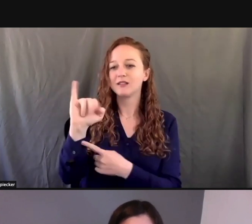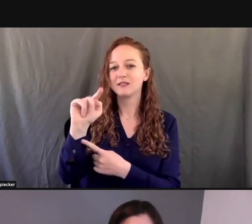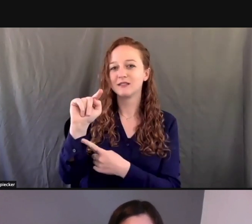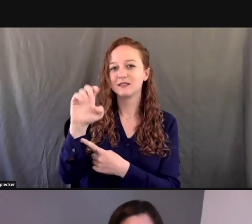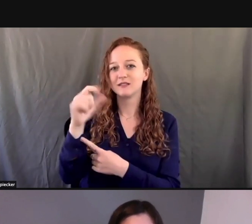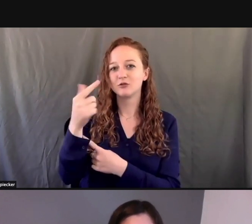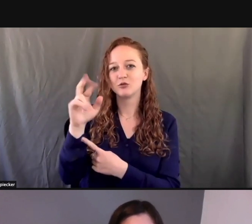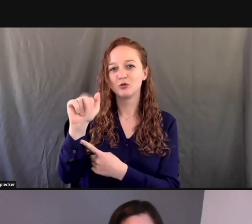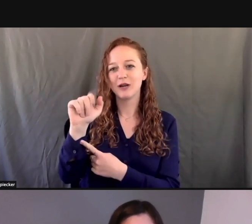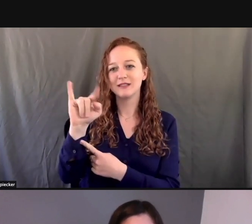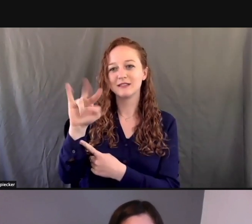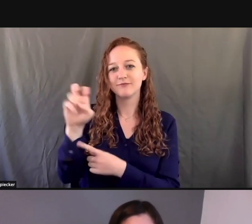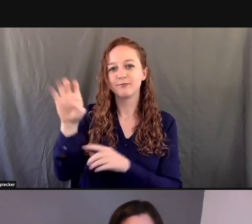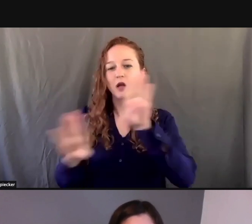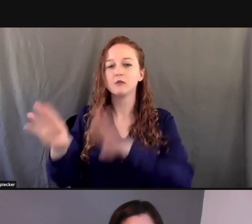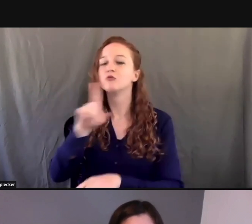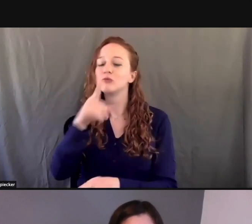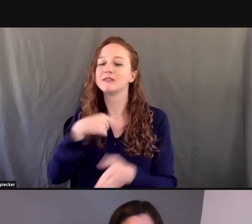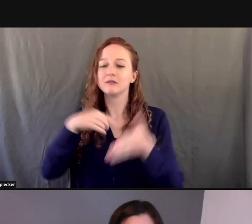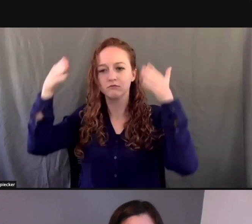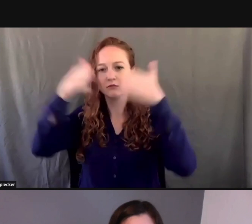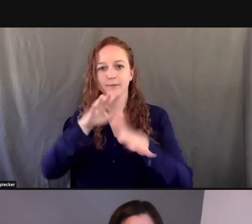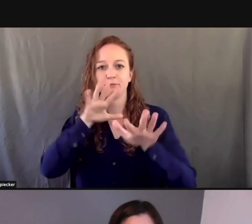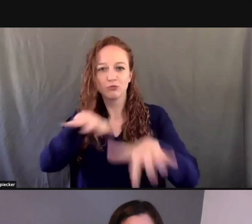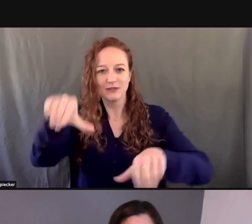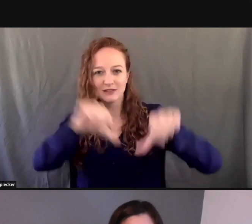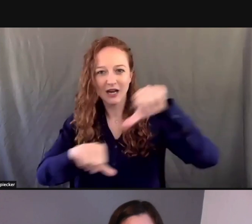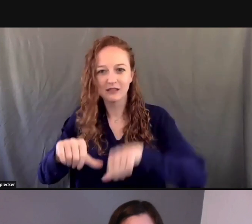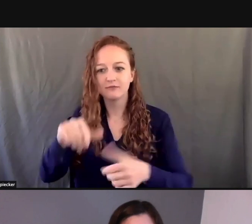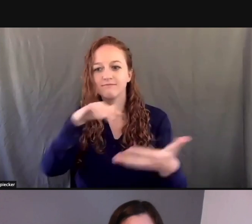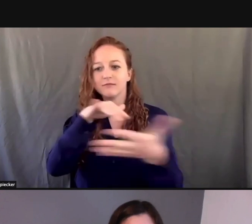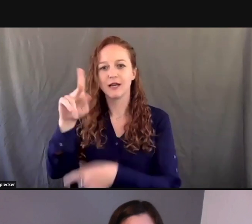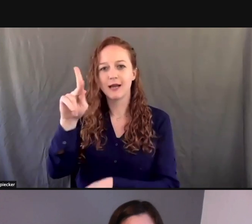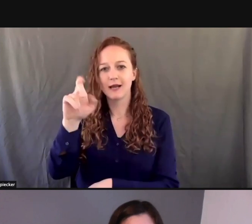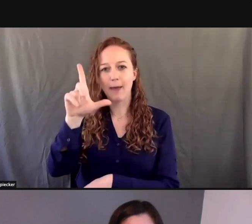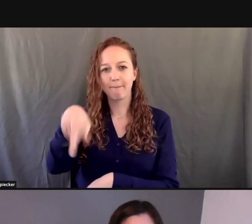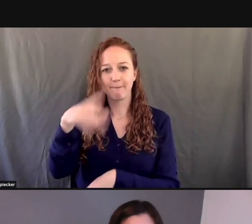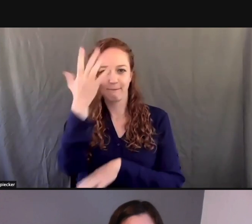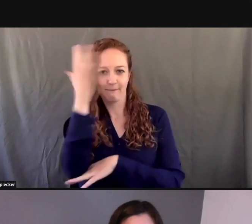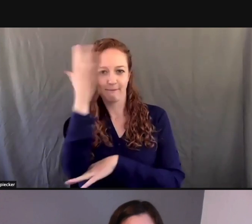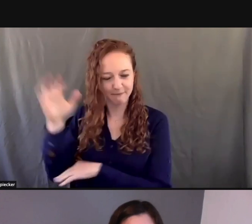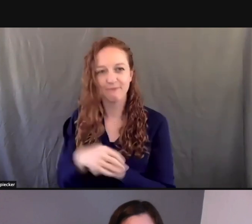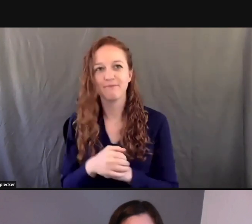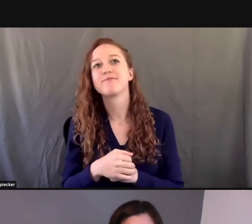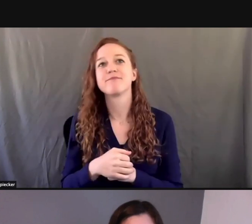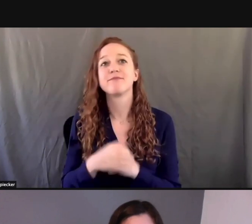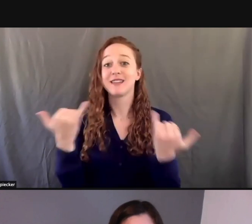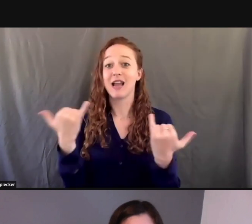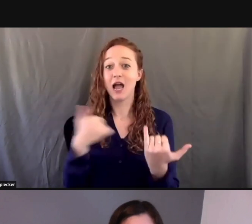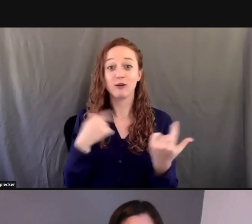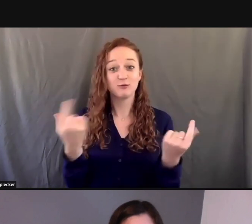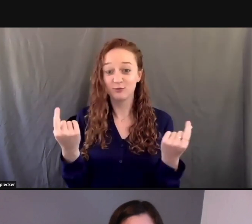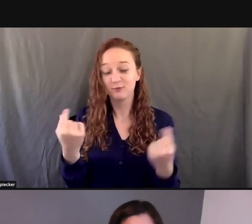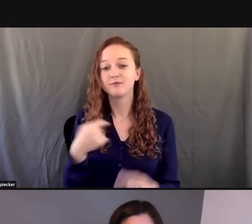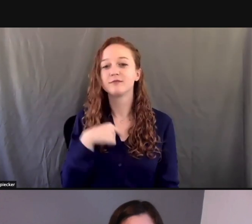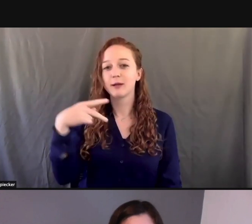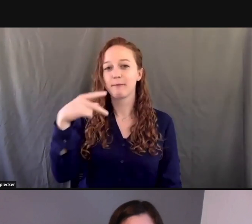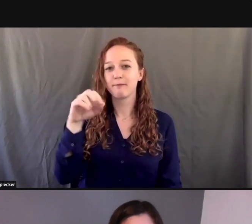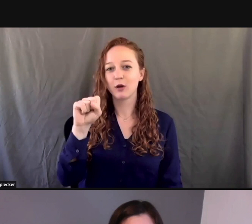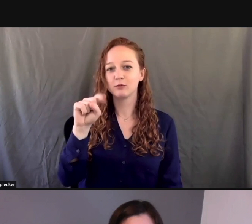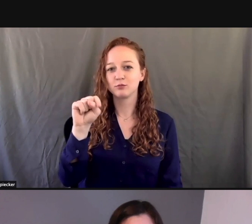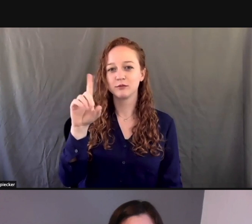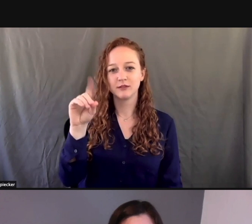Educational background is similar to Alicia. I went to RIT. We were there at the same time. I got my bachelor's degree in